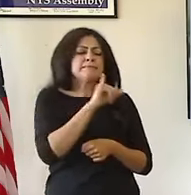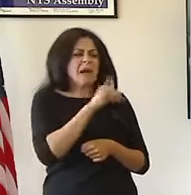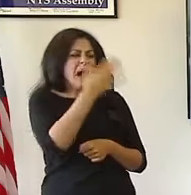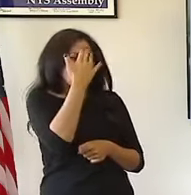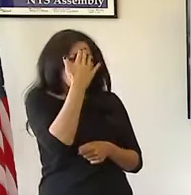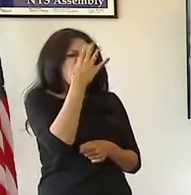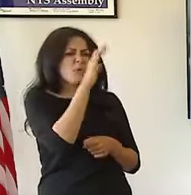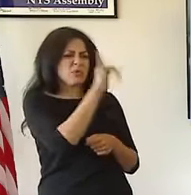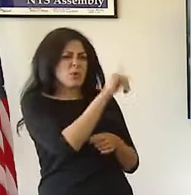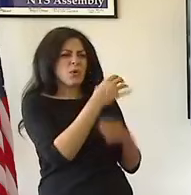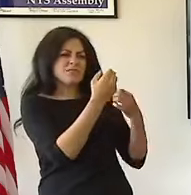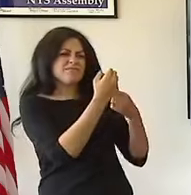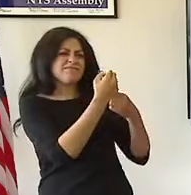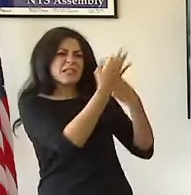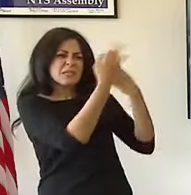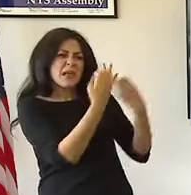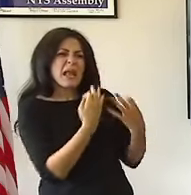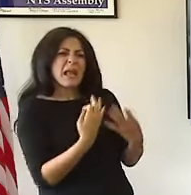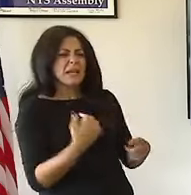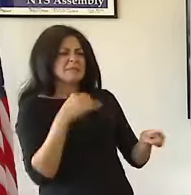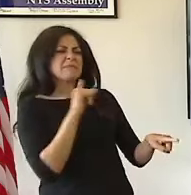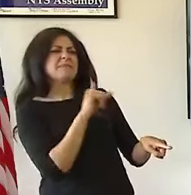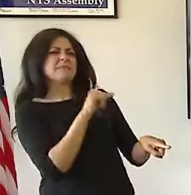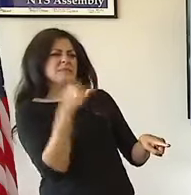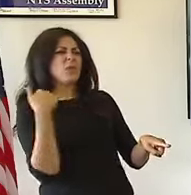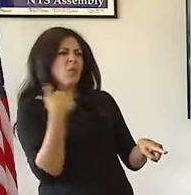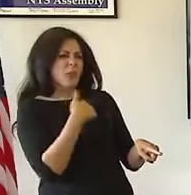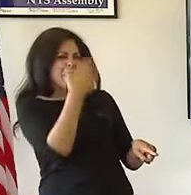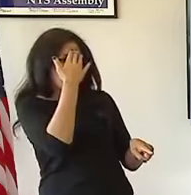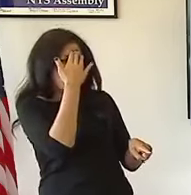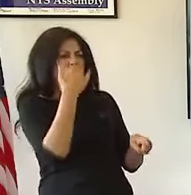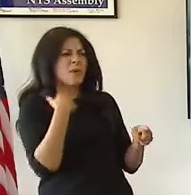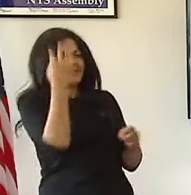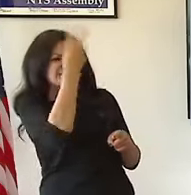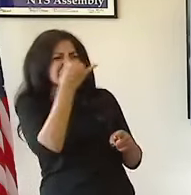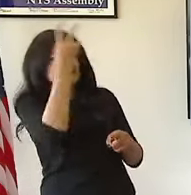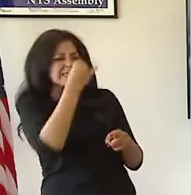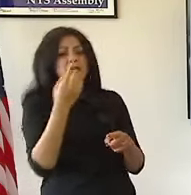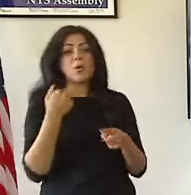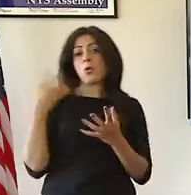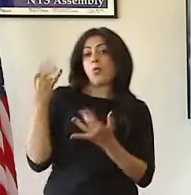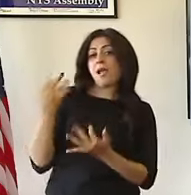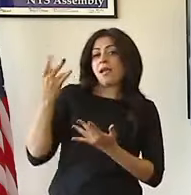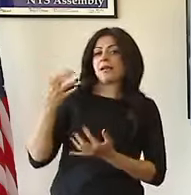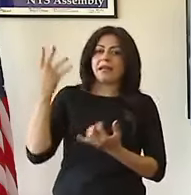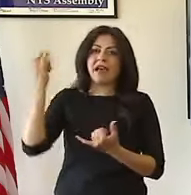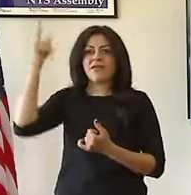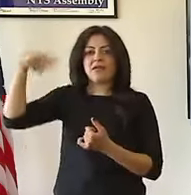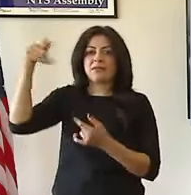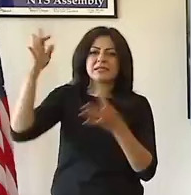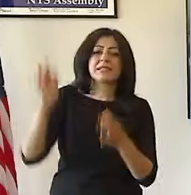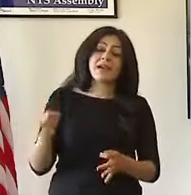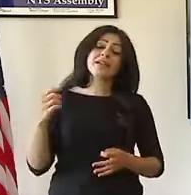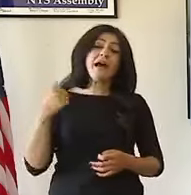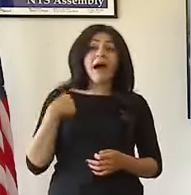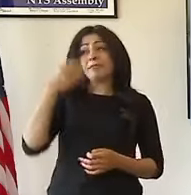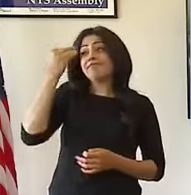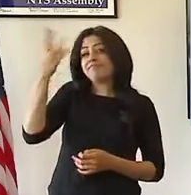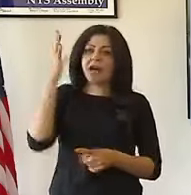agree that there needs to be services. We are waiting for them to take the step. And I will tell you that what I've said is just this.